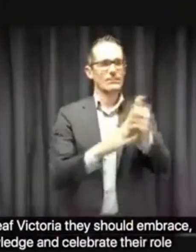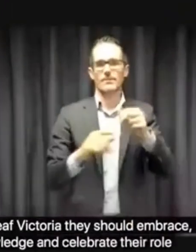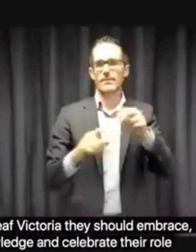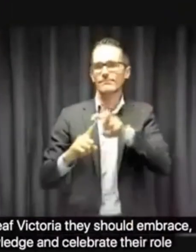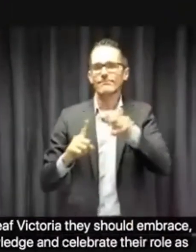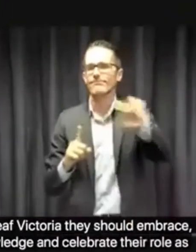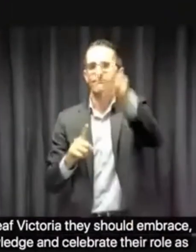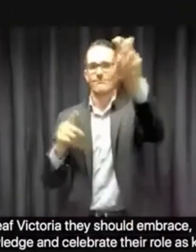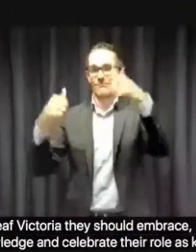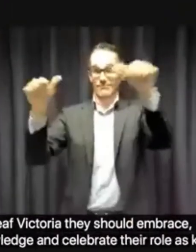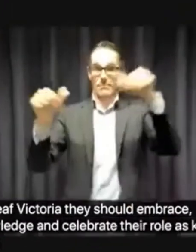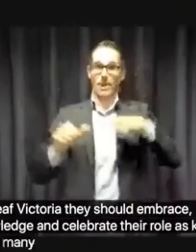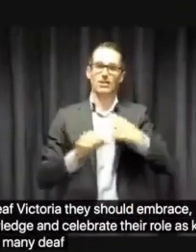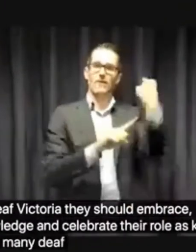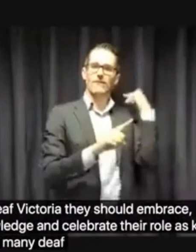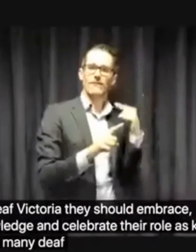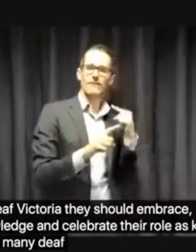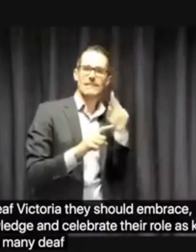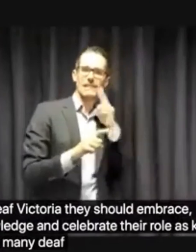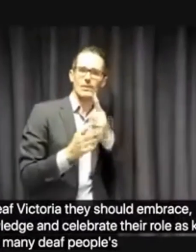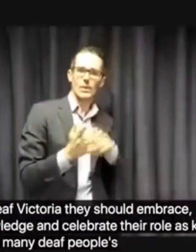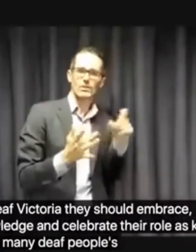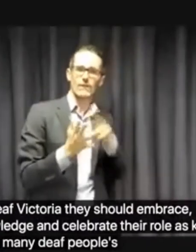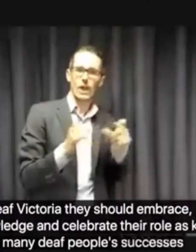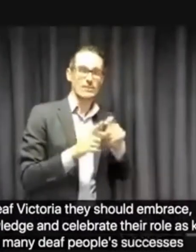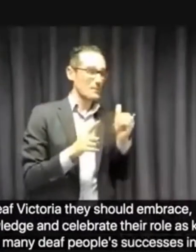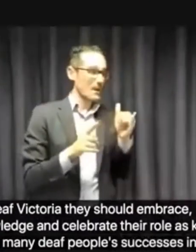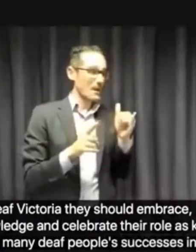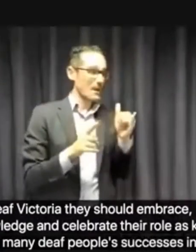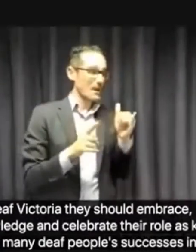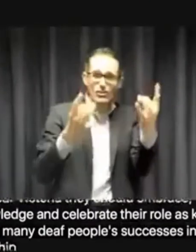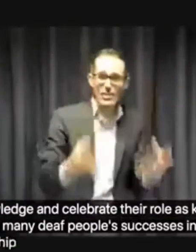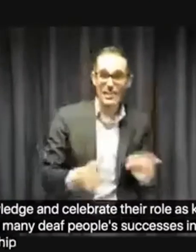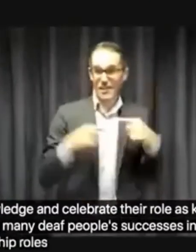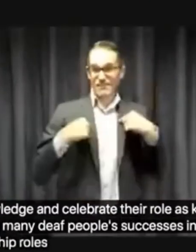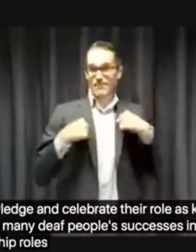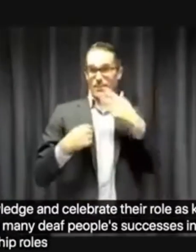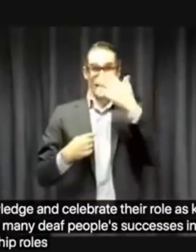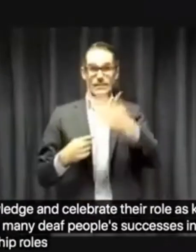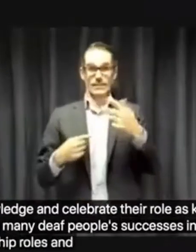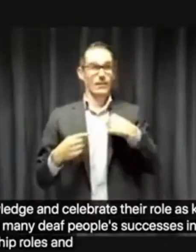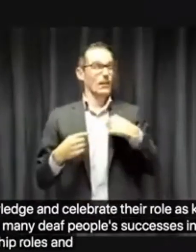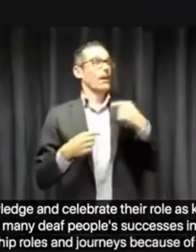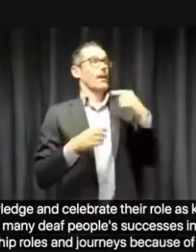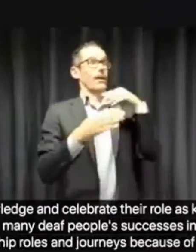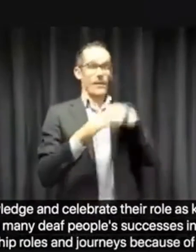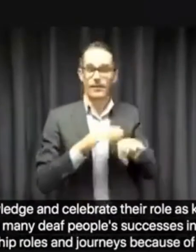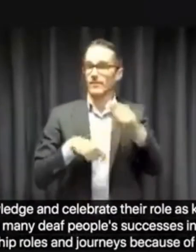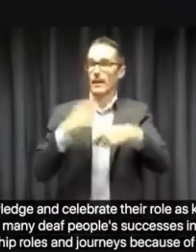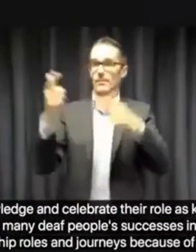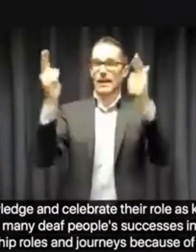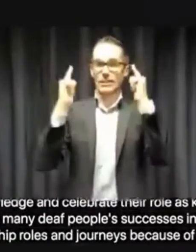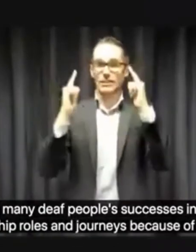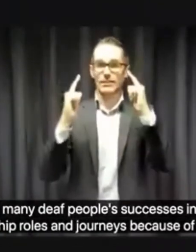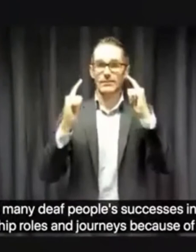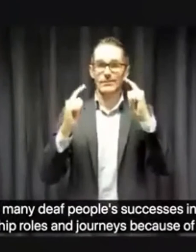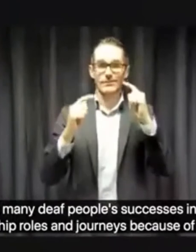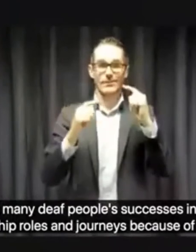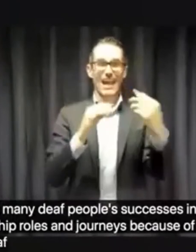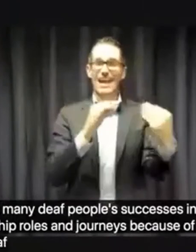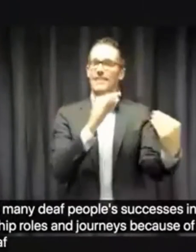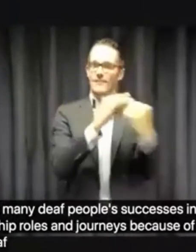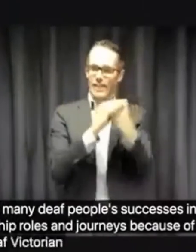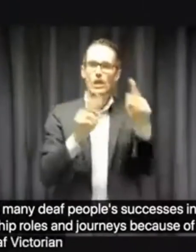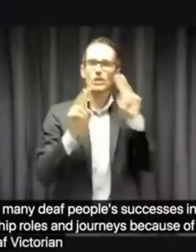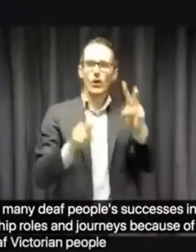successes. Leadership roles and journeys because of the work of Deaf Victoria and Peacock team. Maybe people weren't ready. 19 years of age, I really didn't think I was